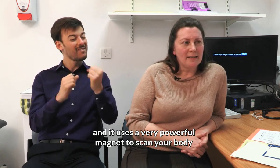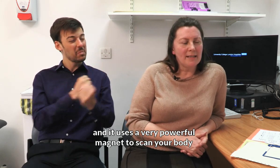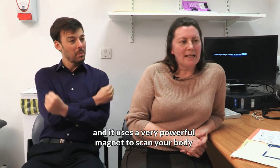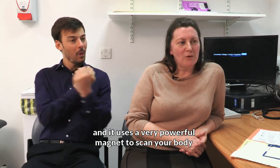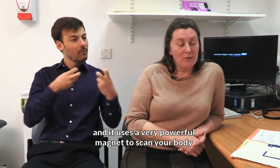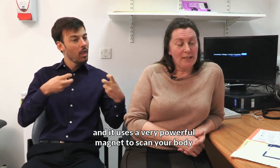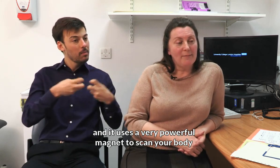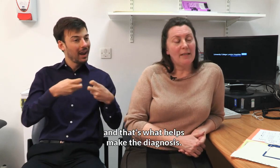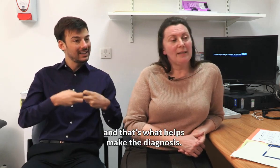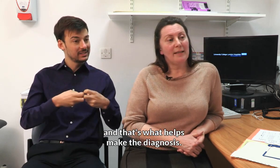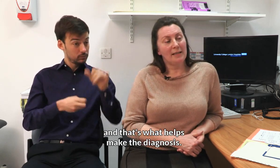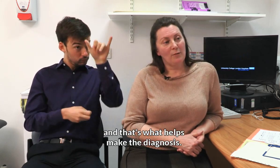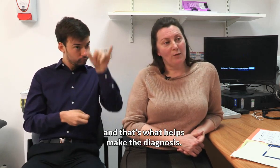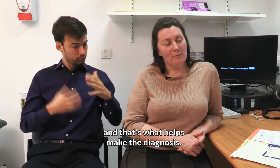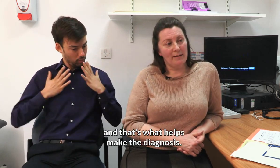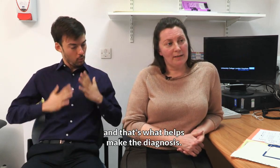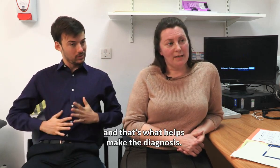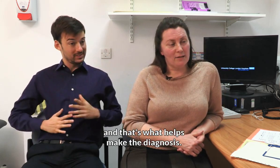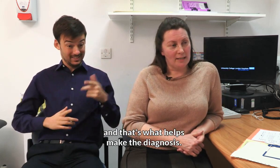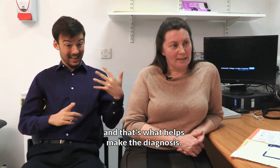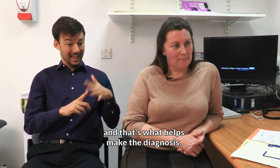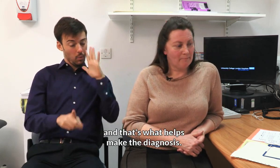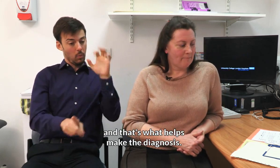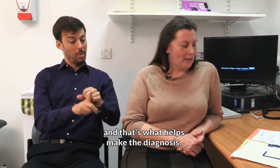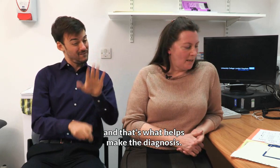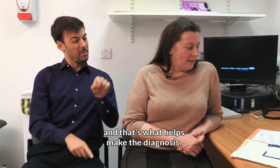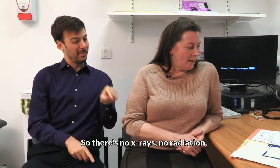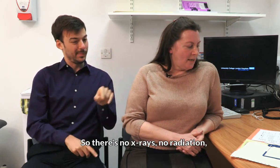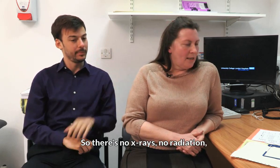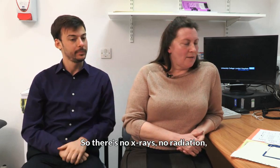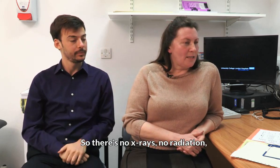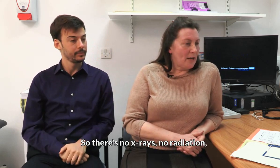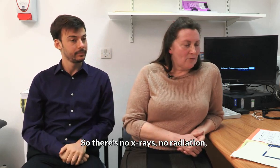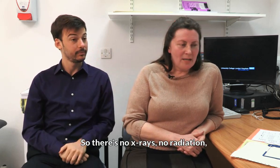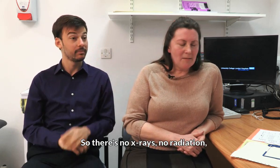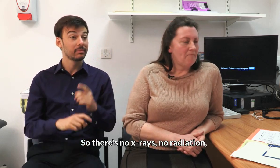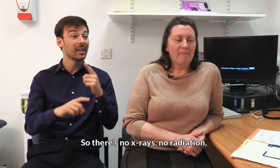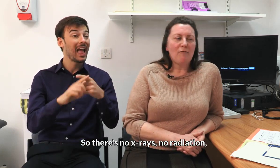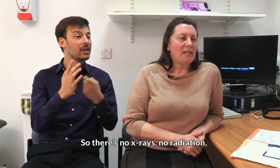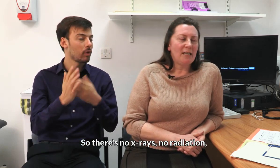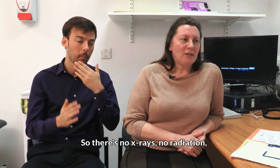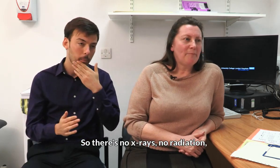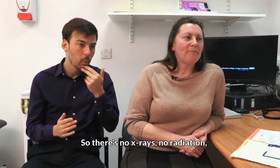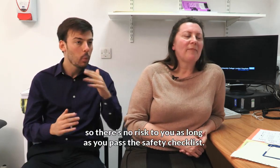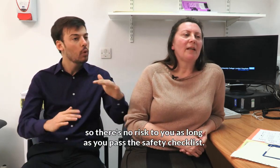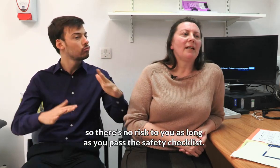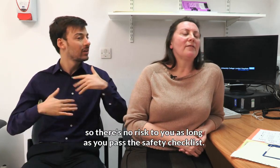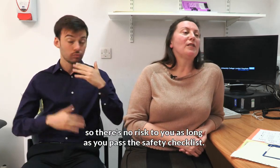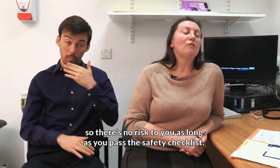to scan your body, and that's what helps make the diagnosis. So there's no x-rays, no radiation, and so there's no risk